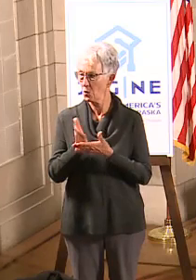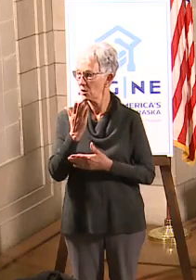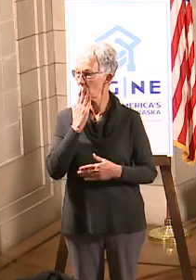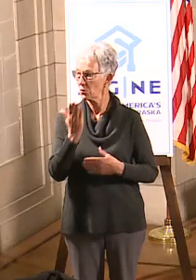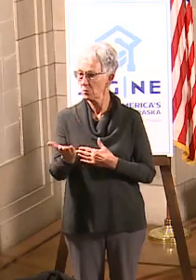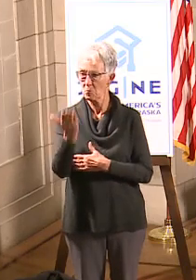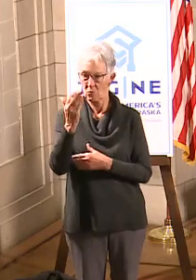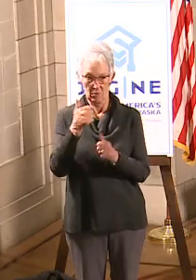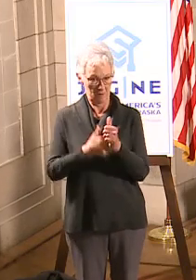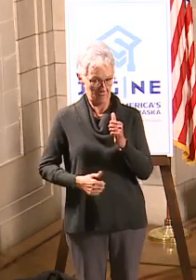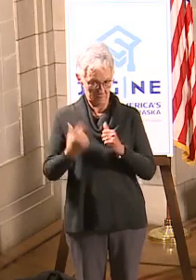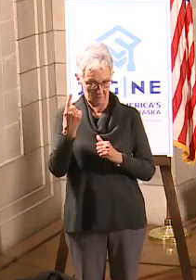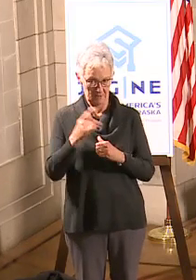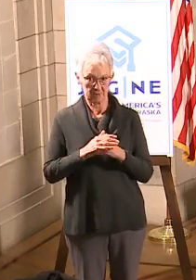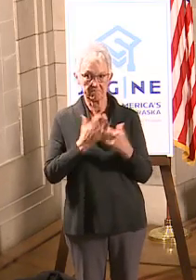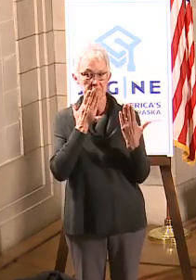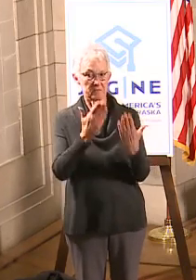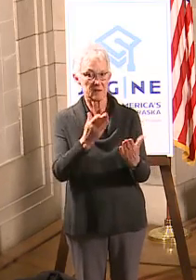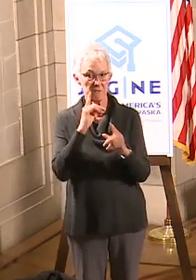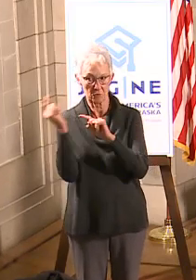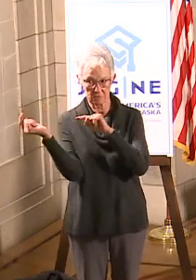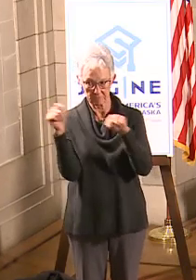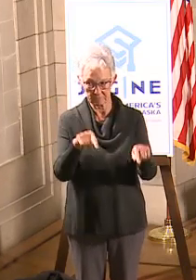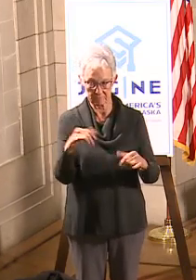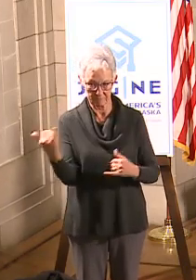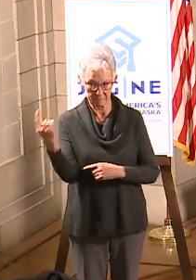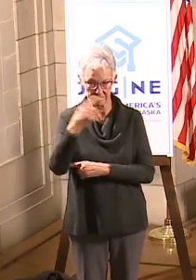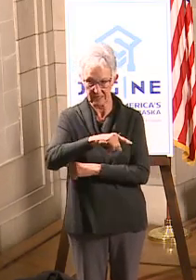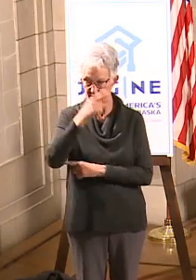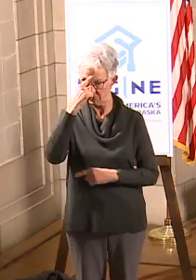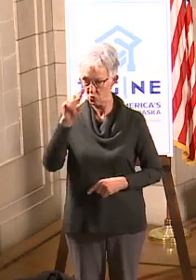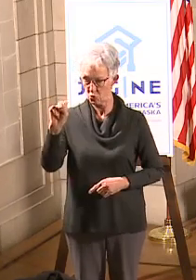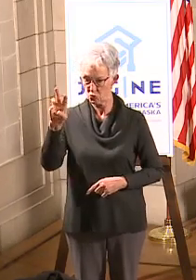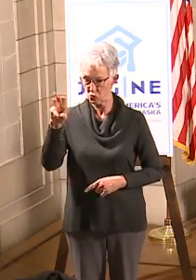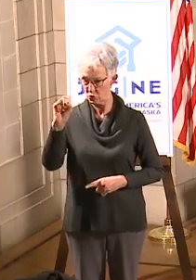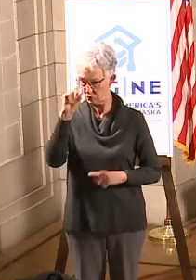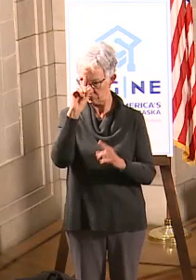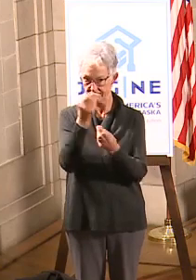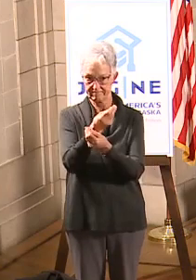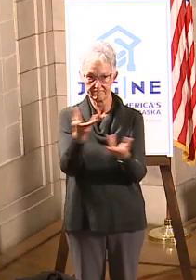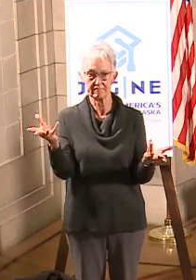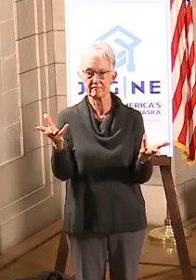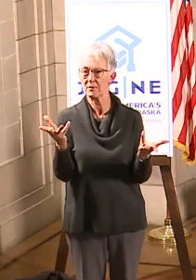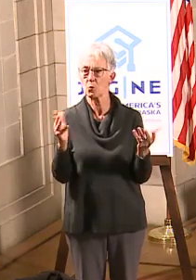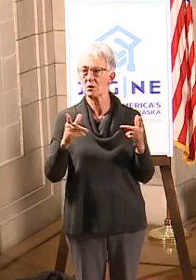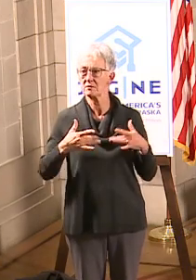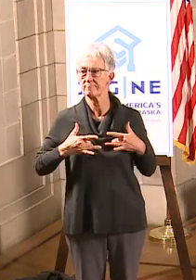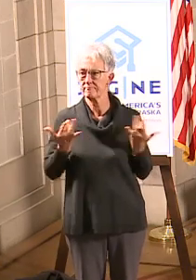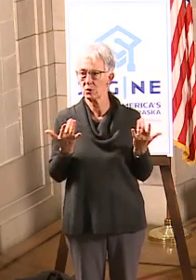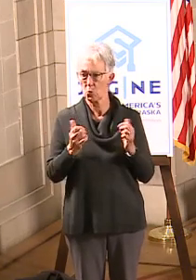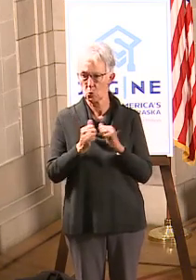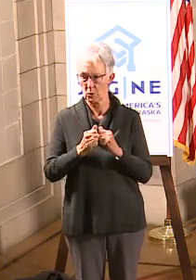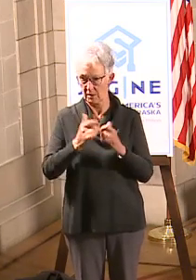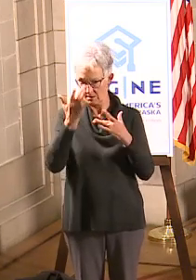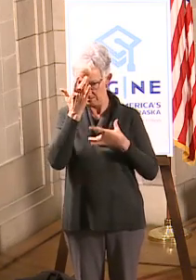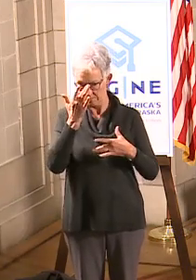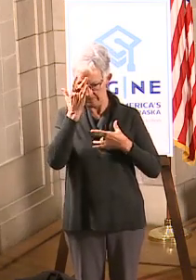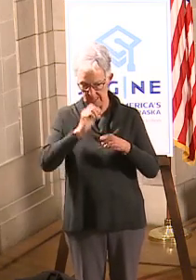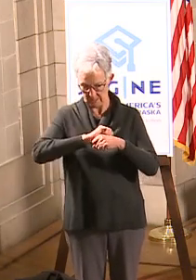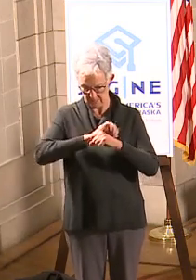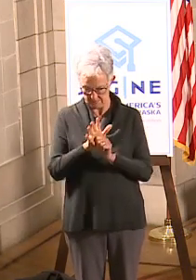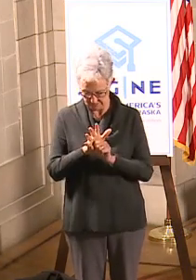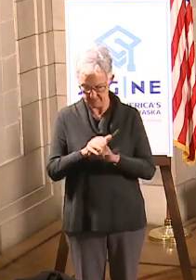Good morning, everybody. Thank you for joining us for this press briefing on the state's response to the pandemic. As usual, we will start off